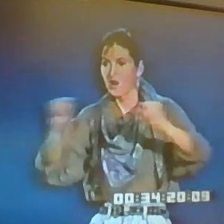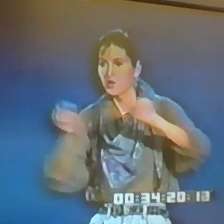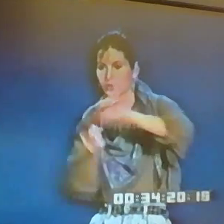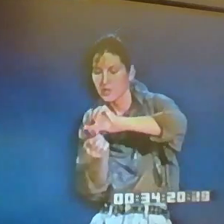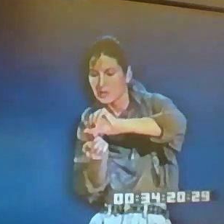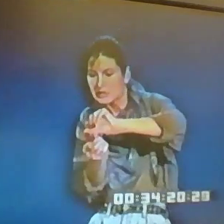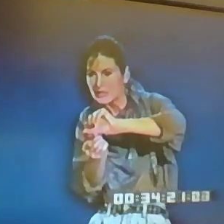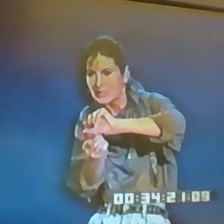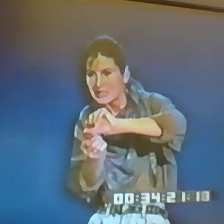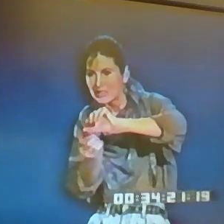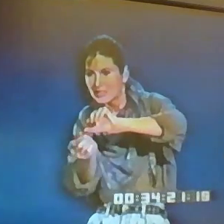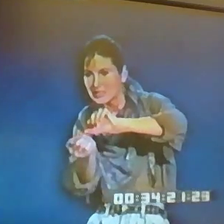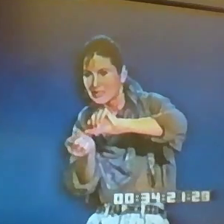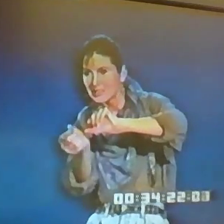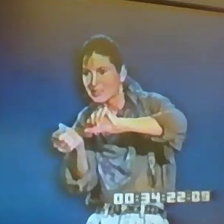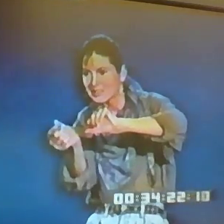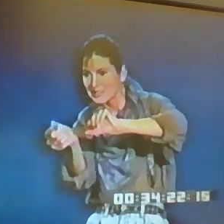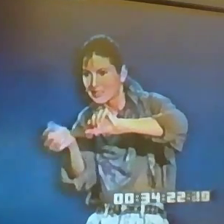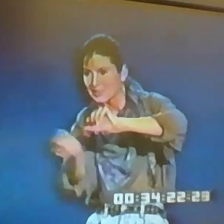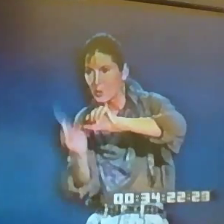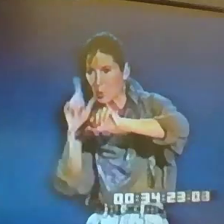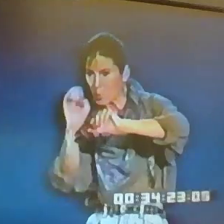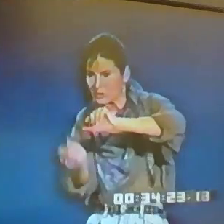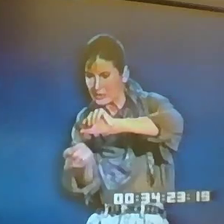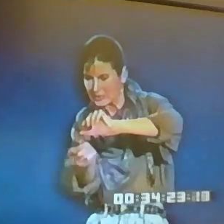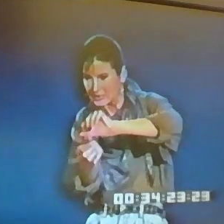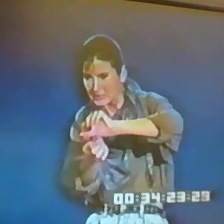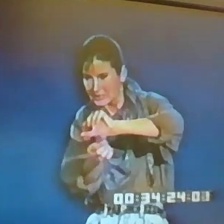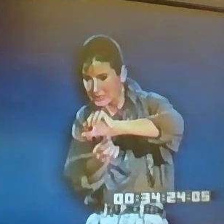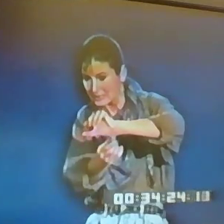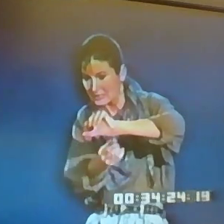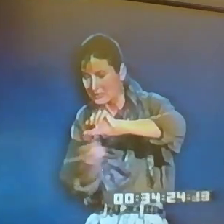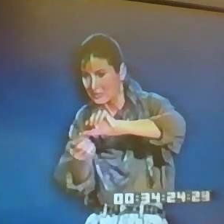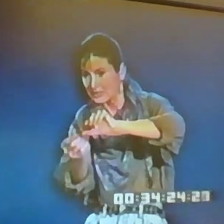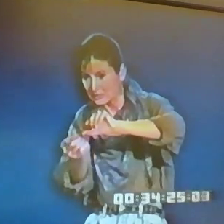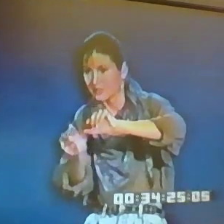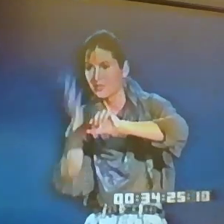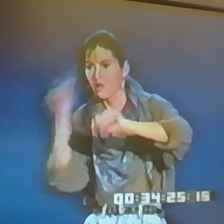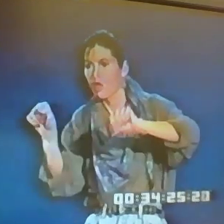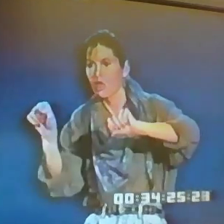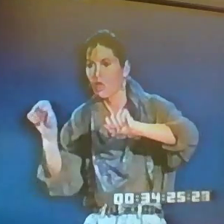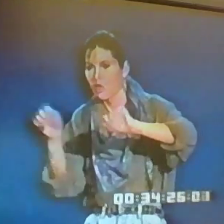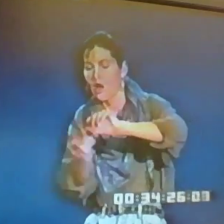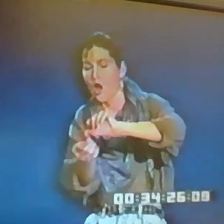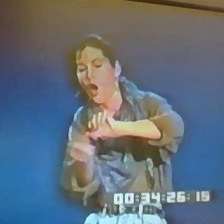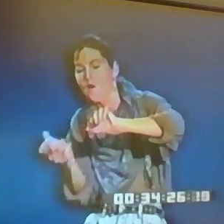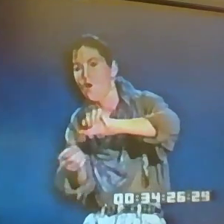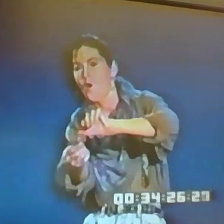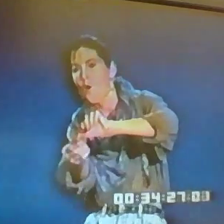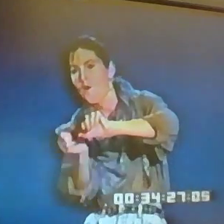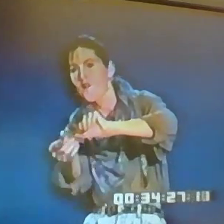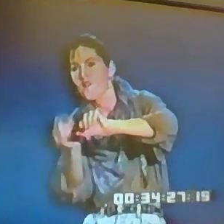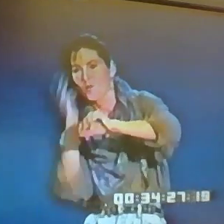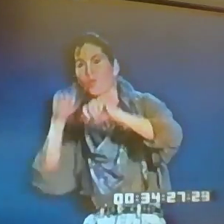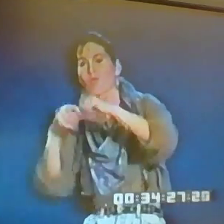Then once the fish is done cooking, we're going to take it out of the oven